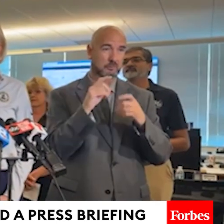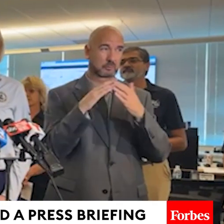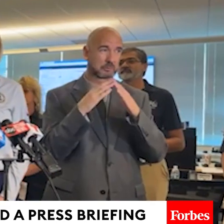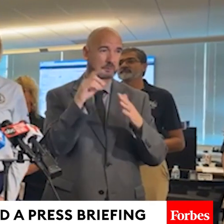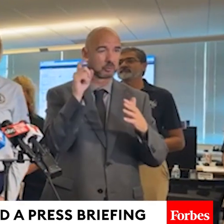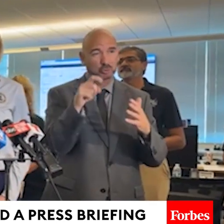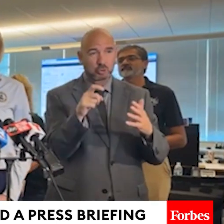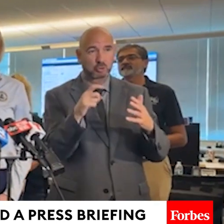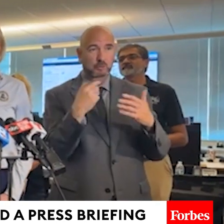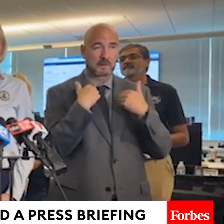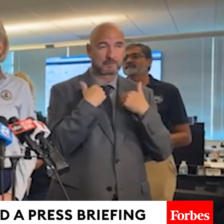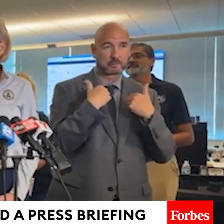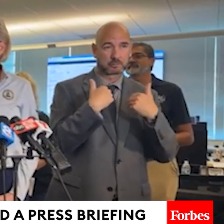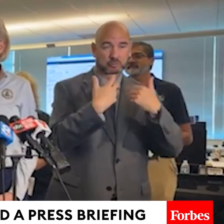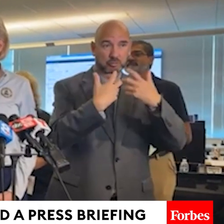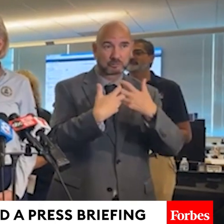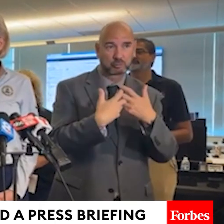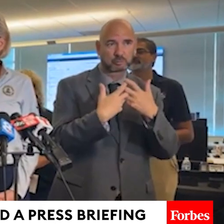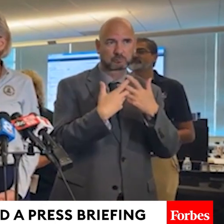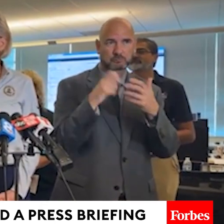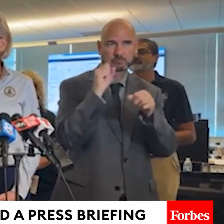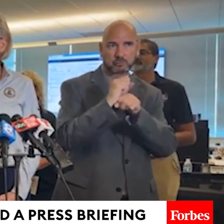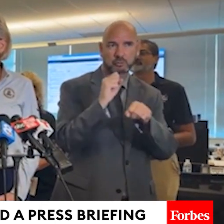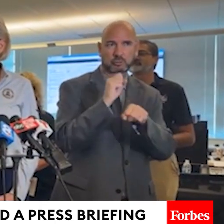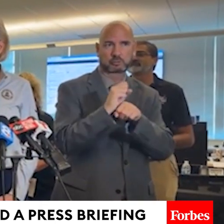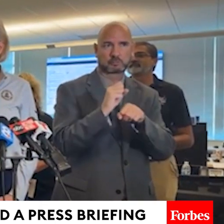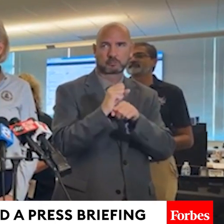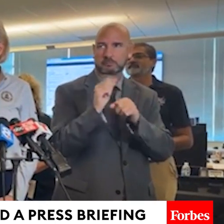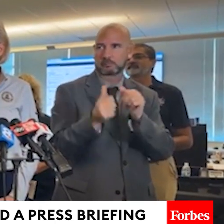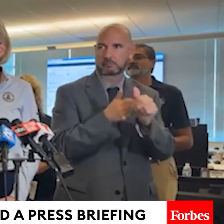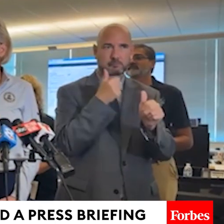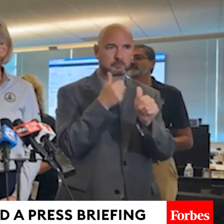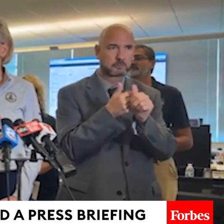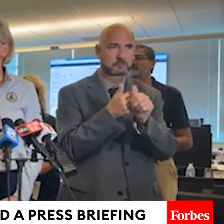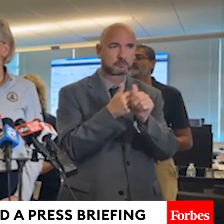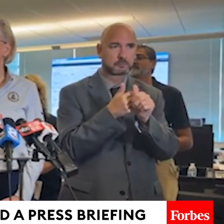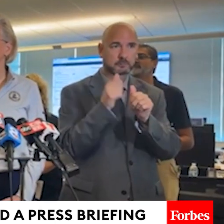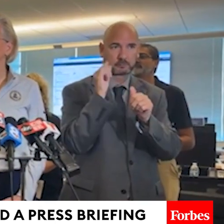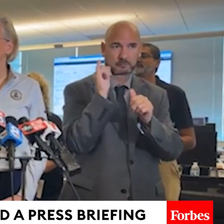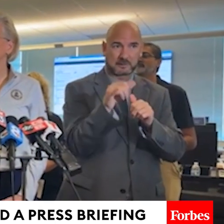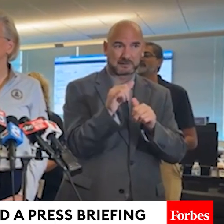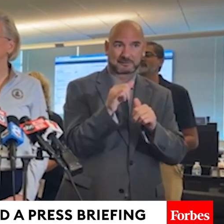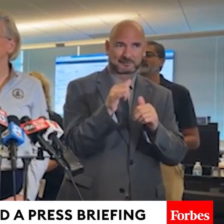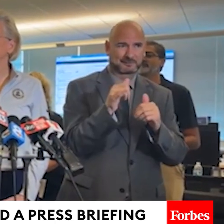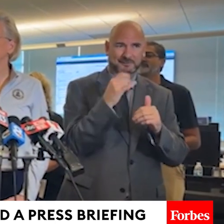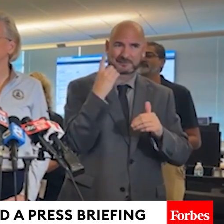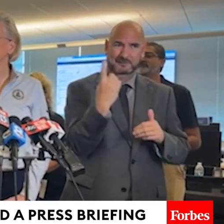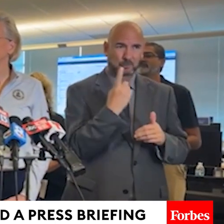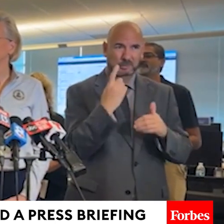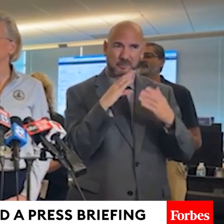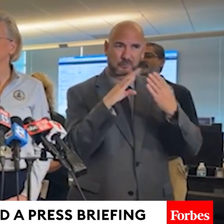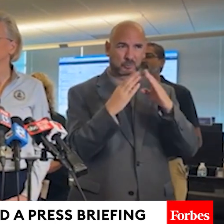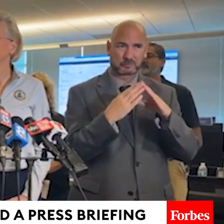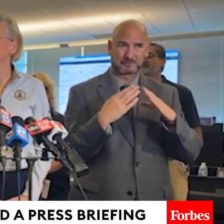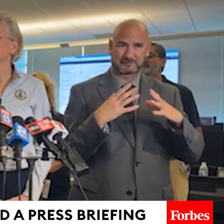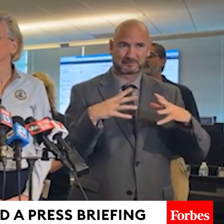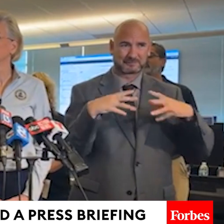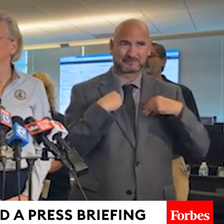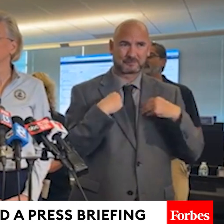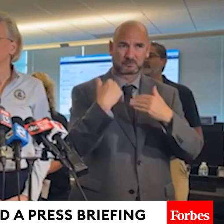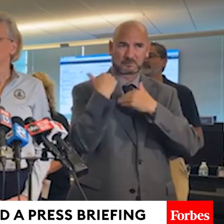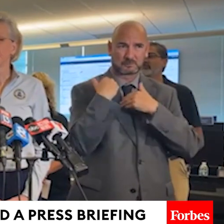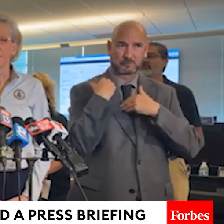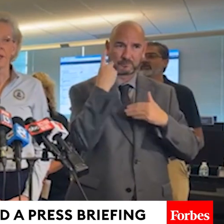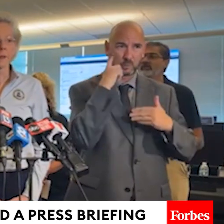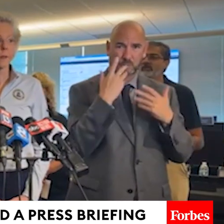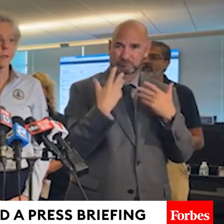generator to make up for the lack of power that was coming in. Is that something the city takes responsibility for, or is it more